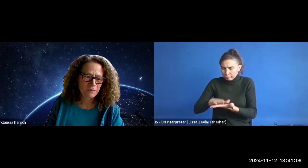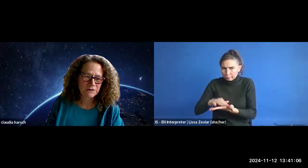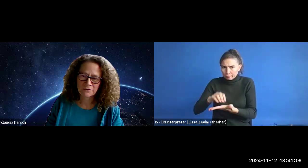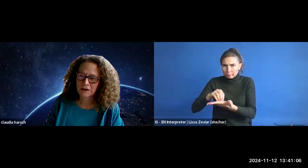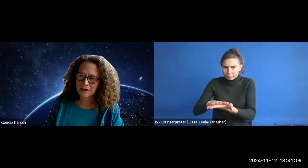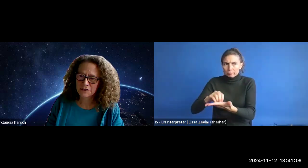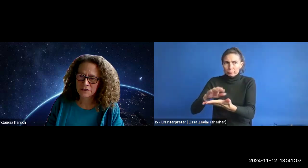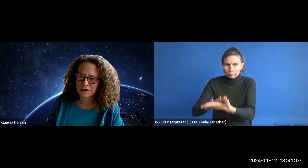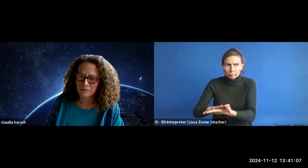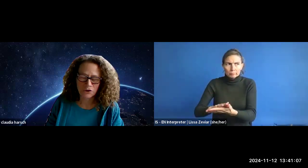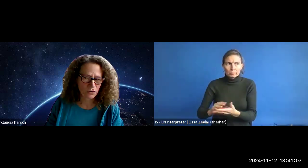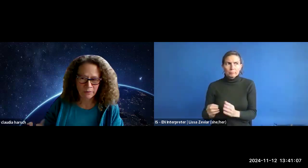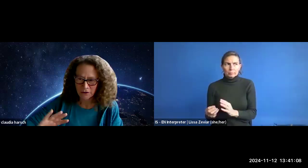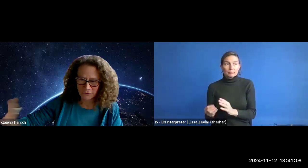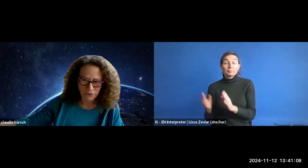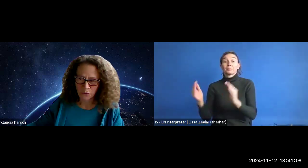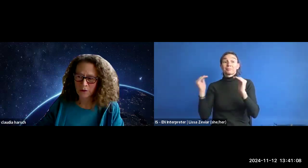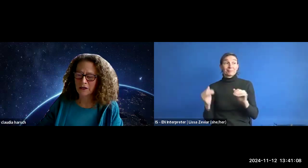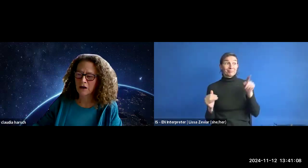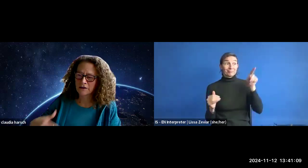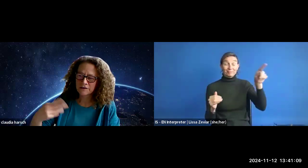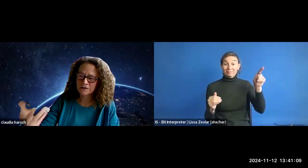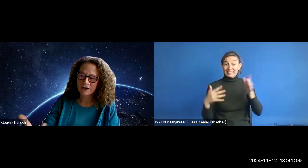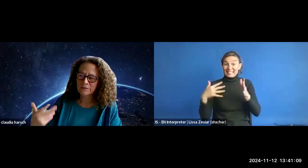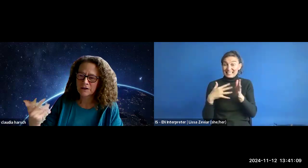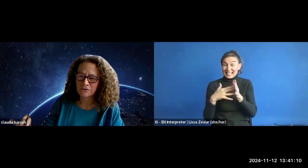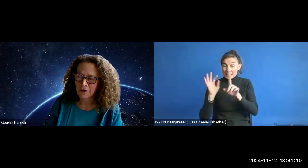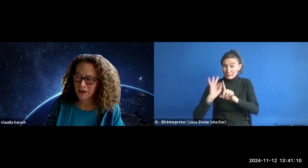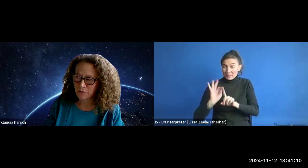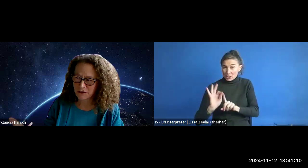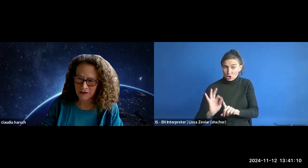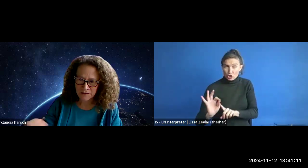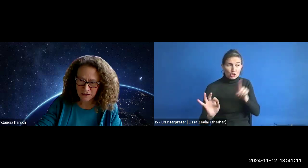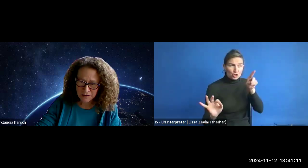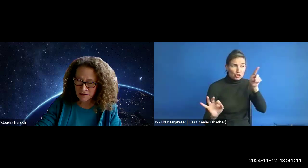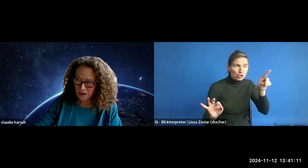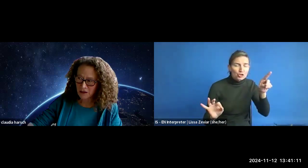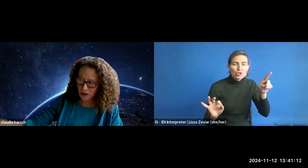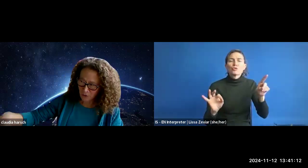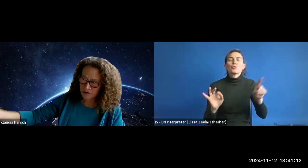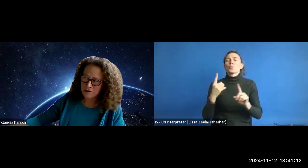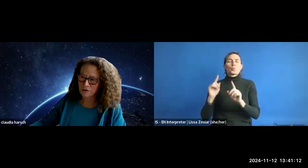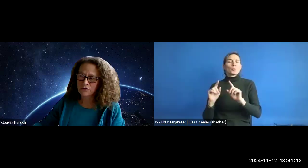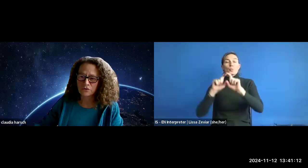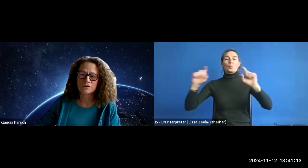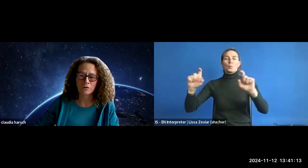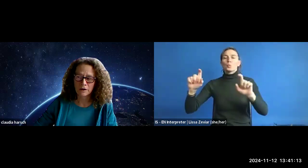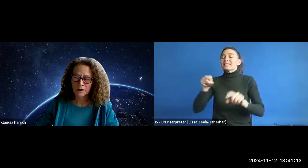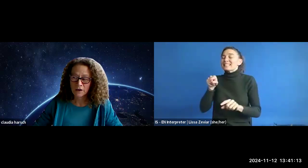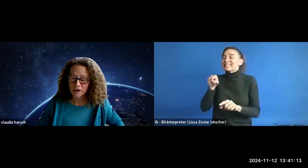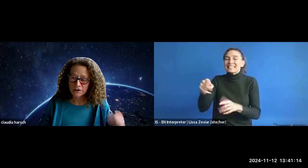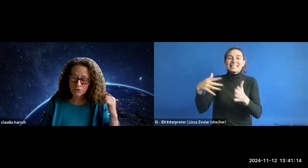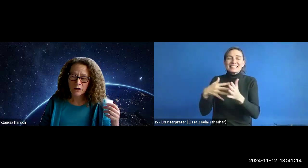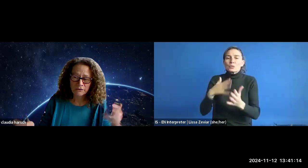And the test specifications, I'm sure many of you know what they are. They describe, they define what a test tests and how it sets out to do